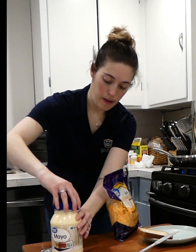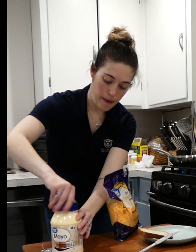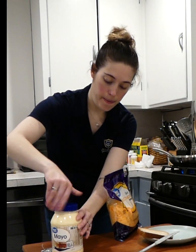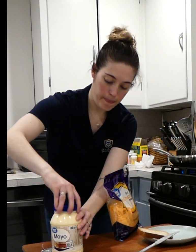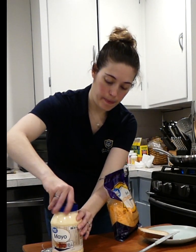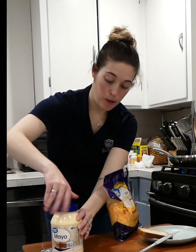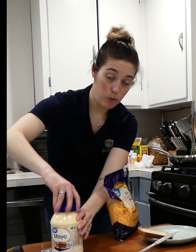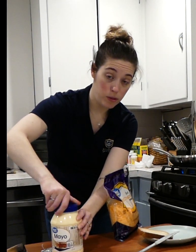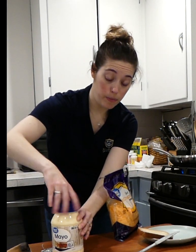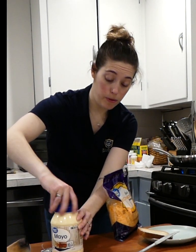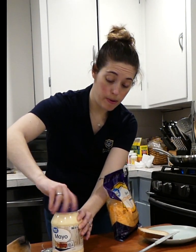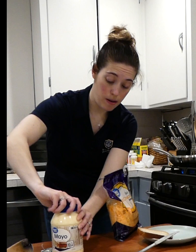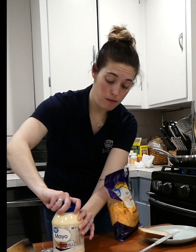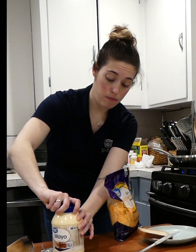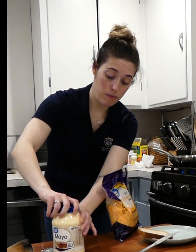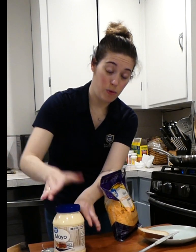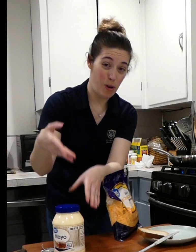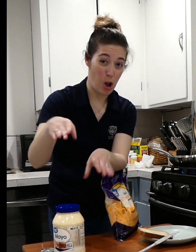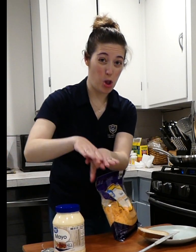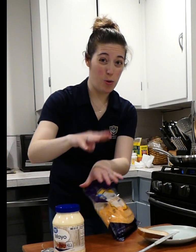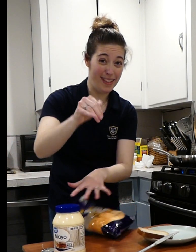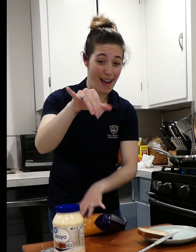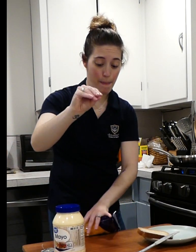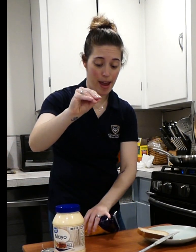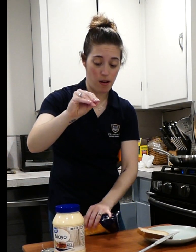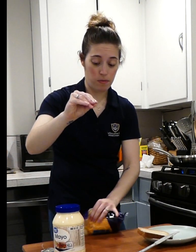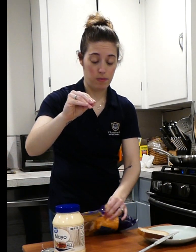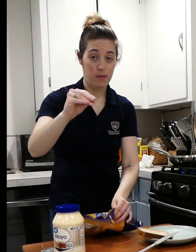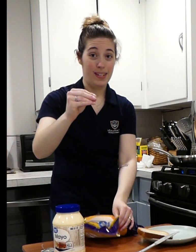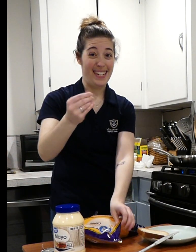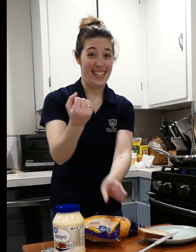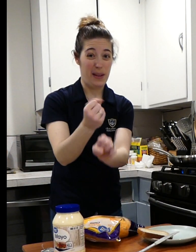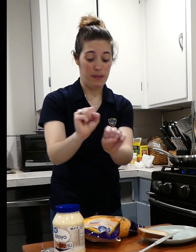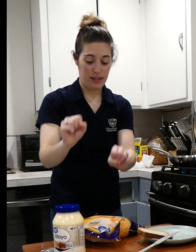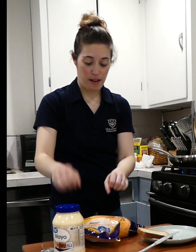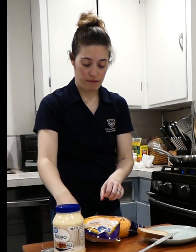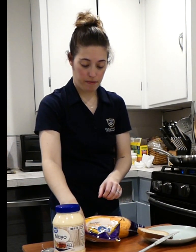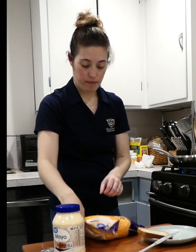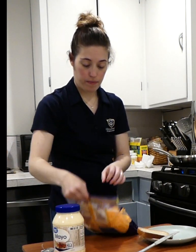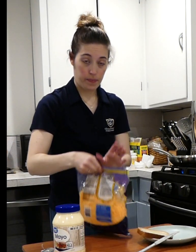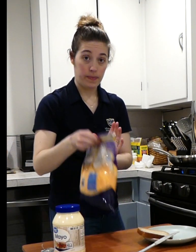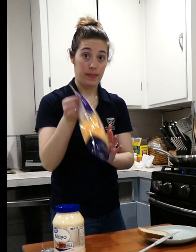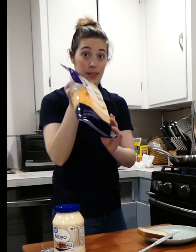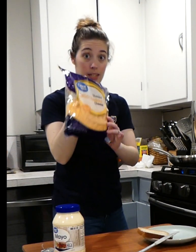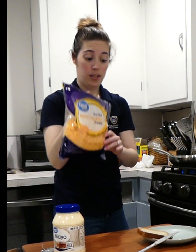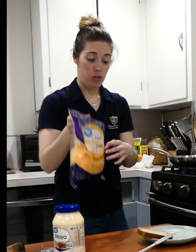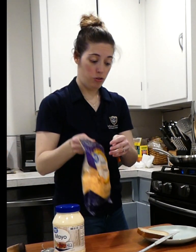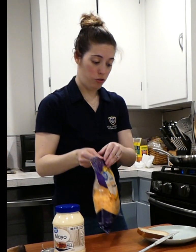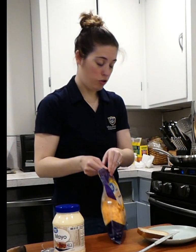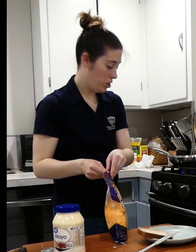Okay? Close up your mayo. I'm going to close that mayo, keep it safe. Here's your